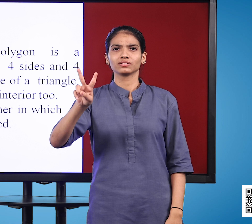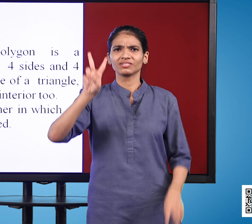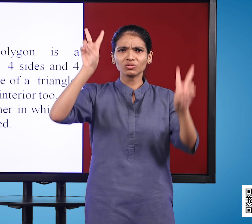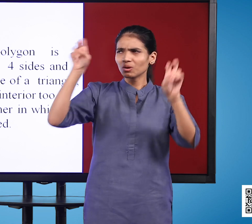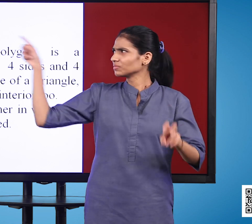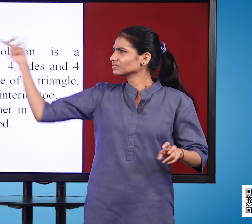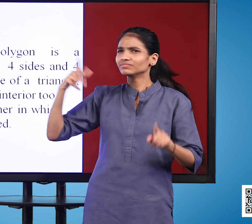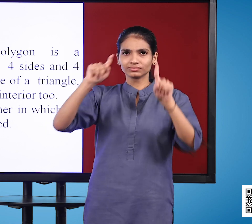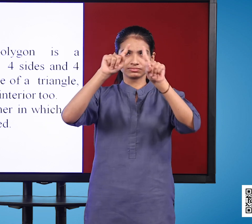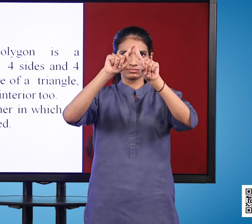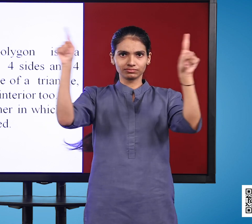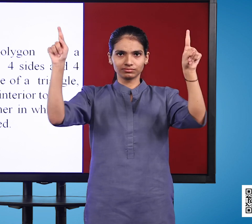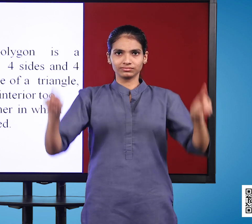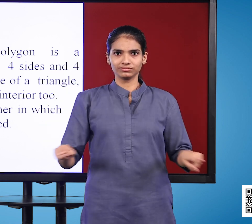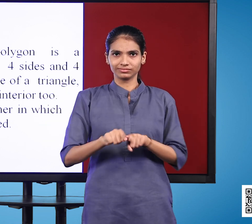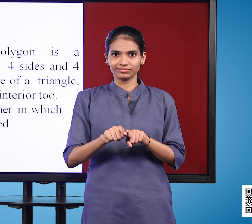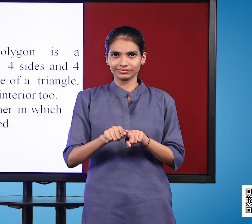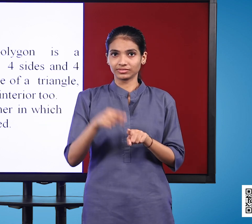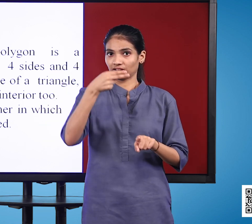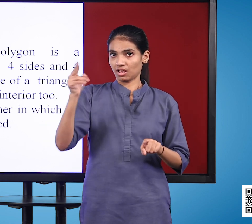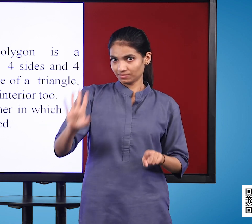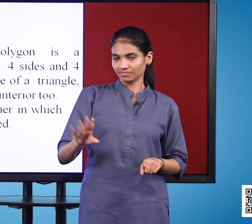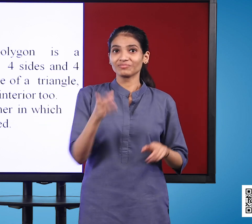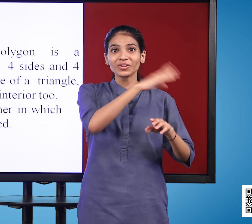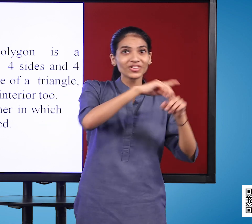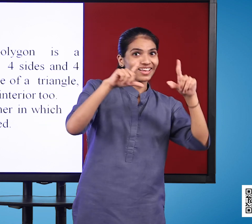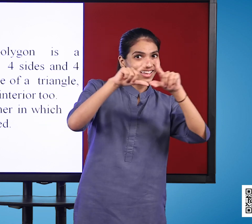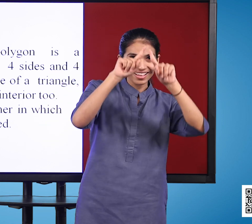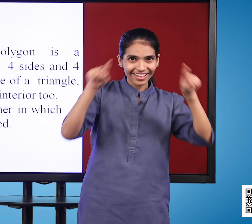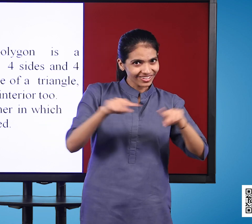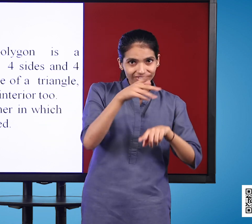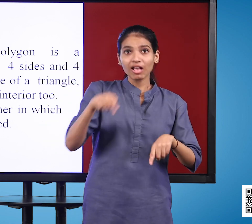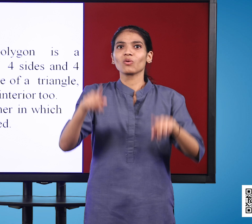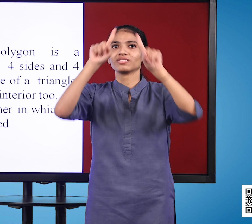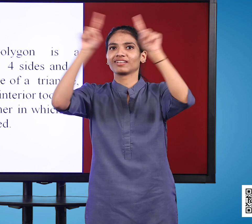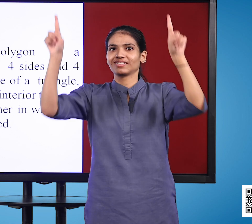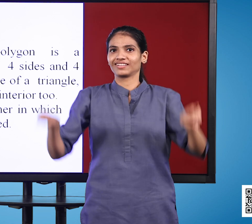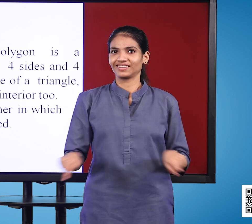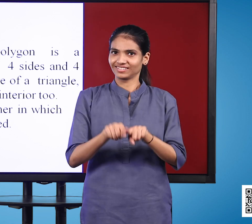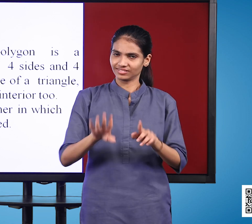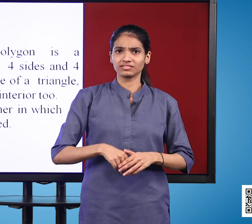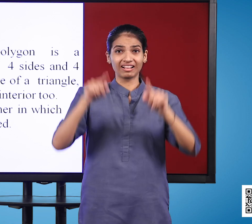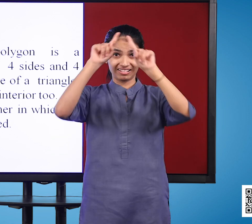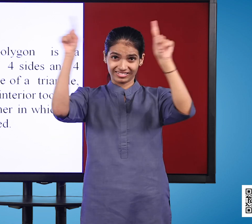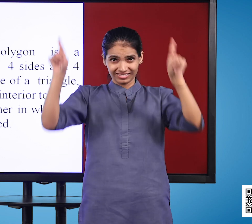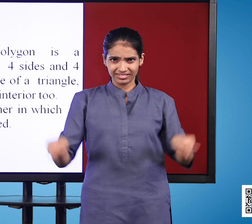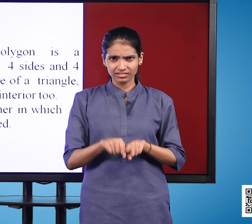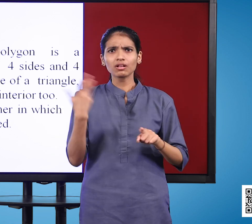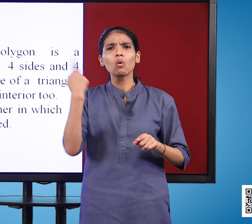(4.12) Quadrilaterals. A four-sided polygon is a quadrilateral. It